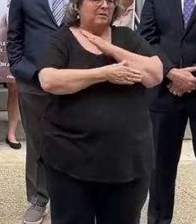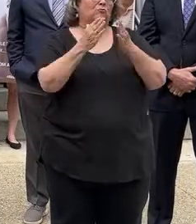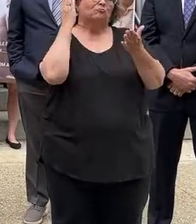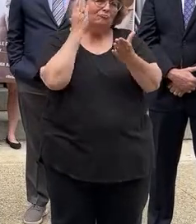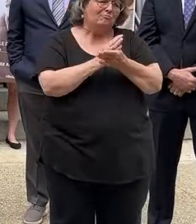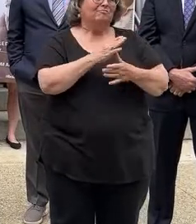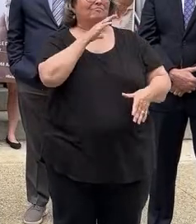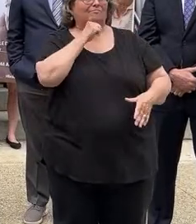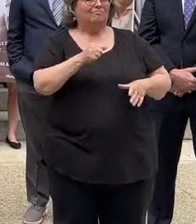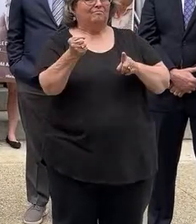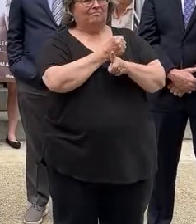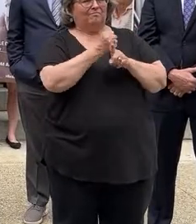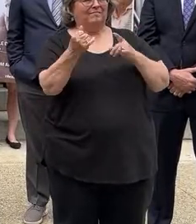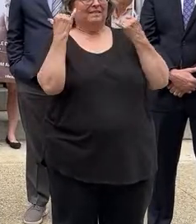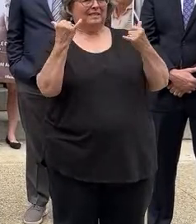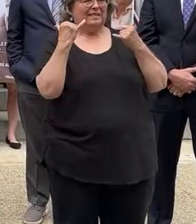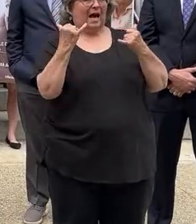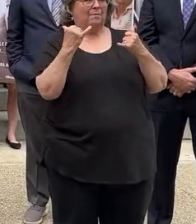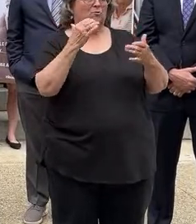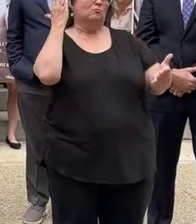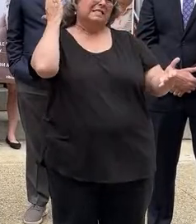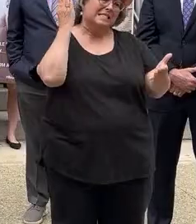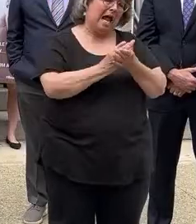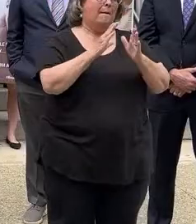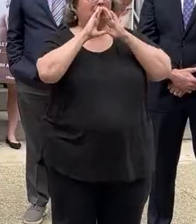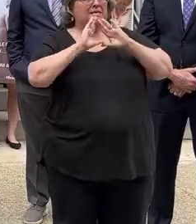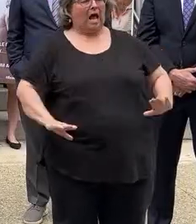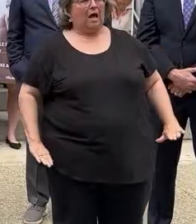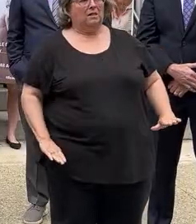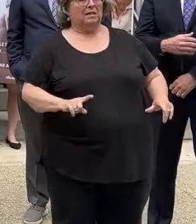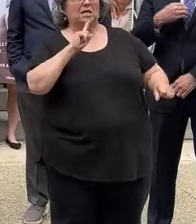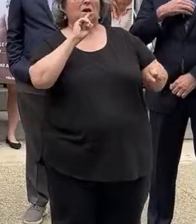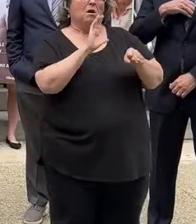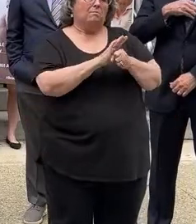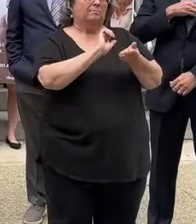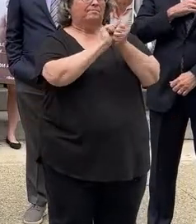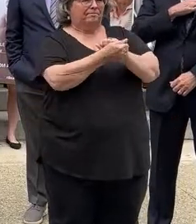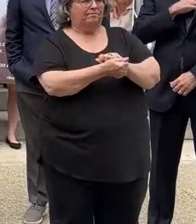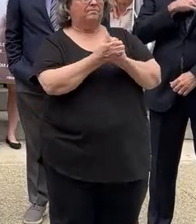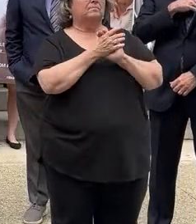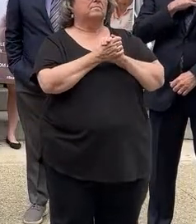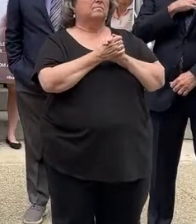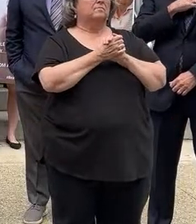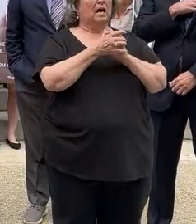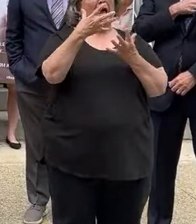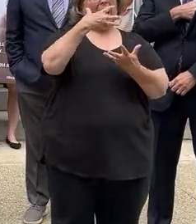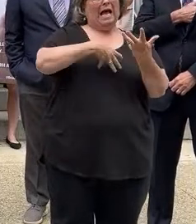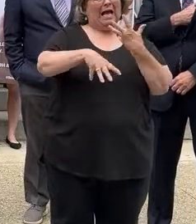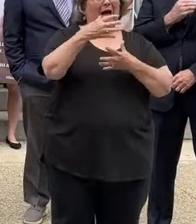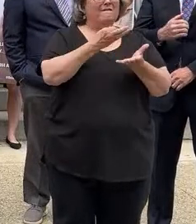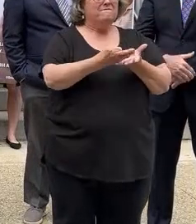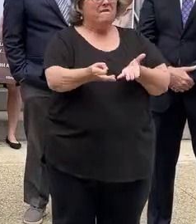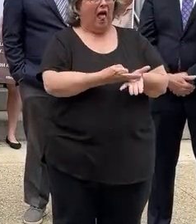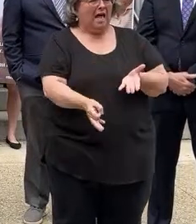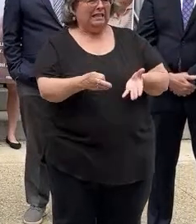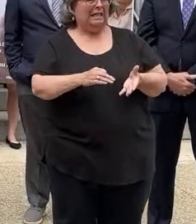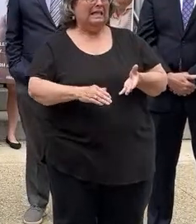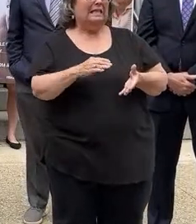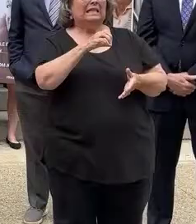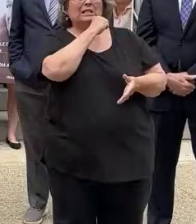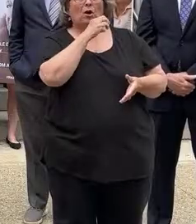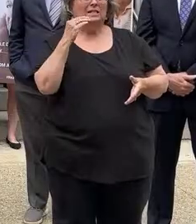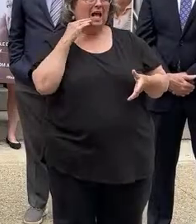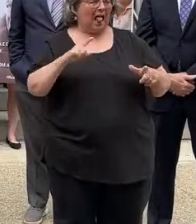abuse. This is a time to break the silence and to commit to change. It's a societal failing that our seniors have to